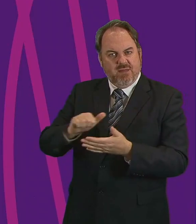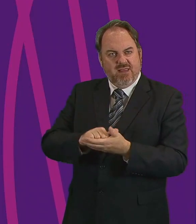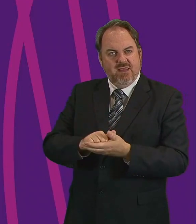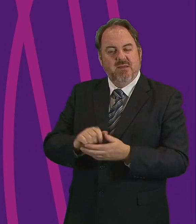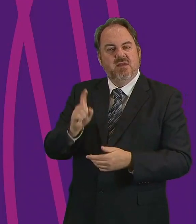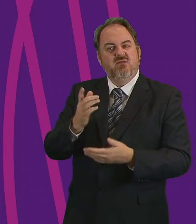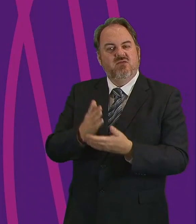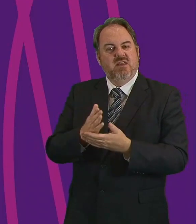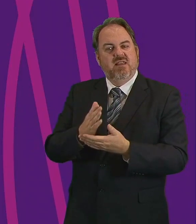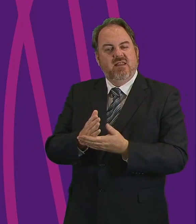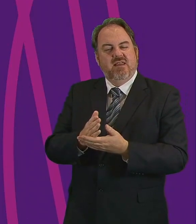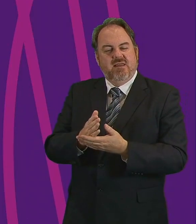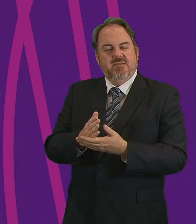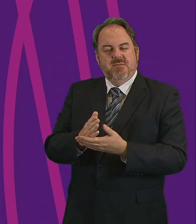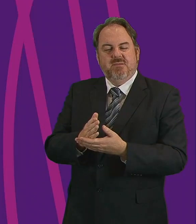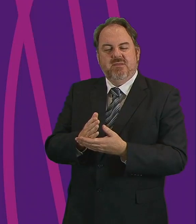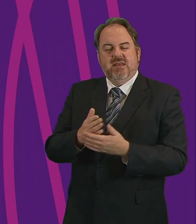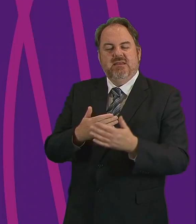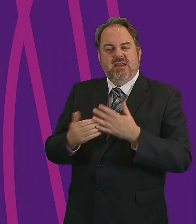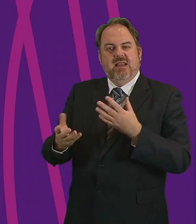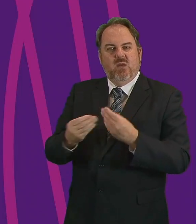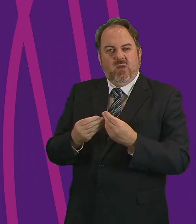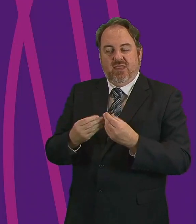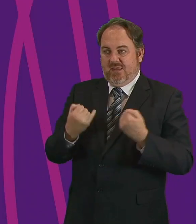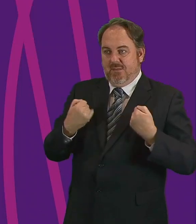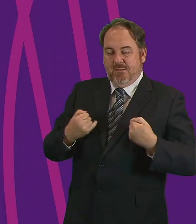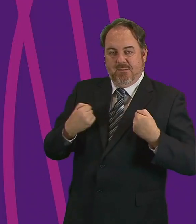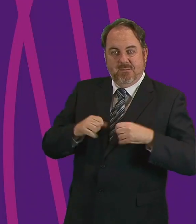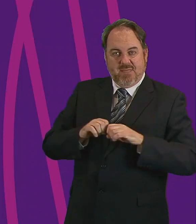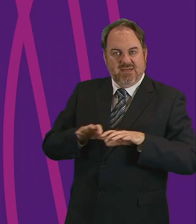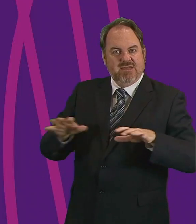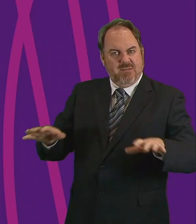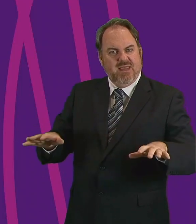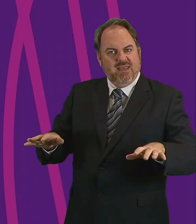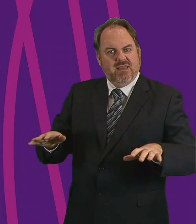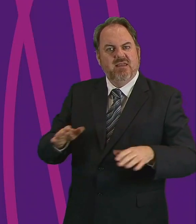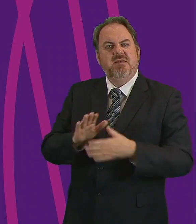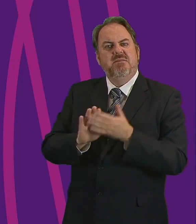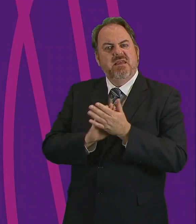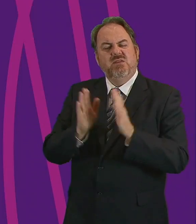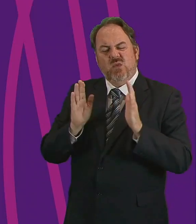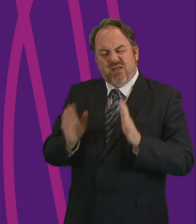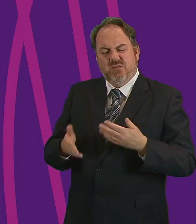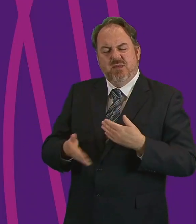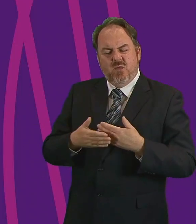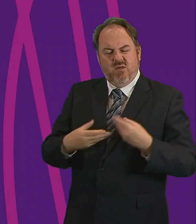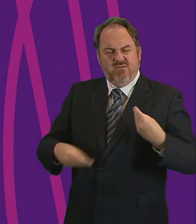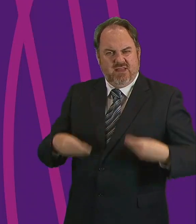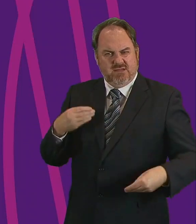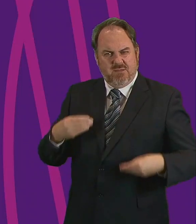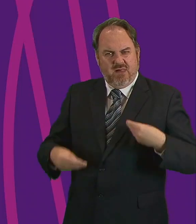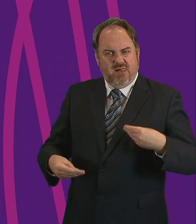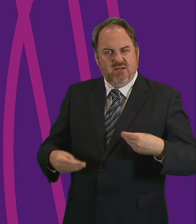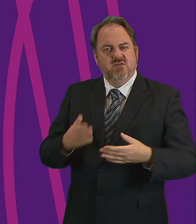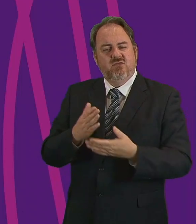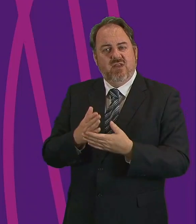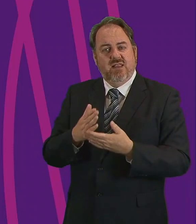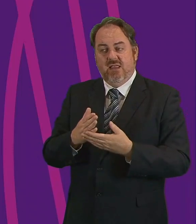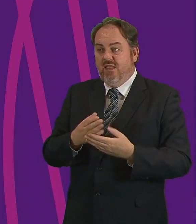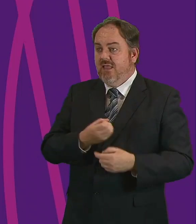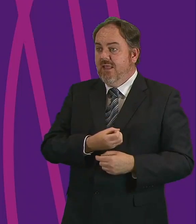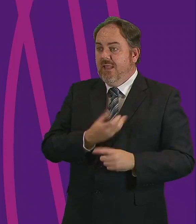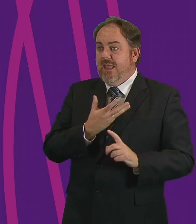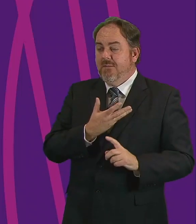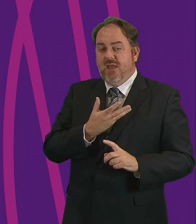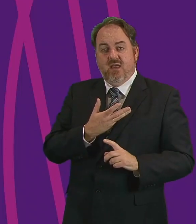helpful in this circumstance. So I think we should get flexibilities on that. Even though the Labour amendment today